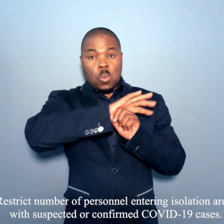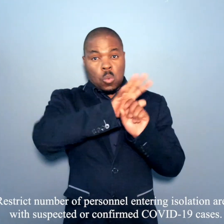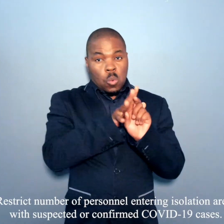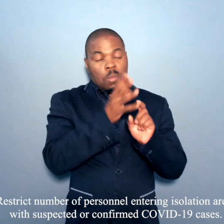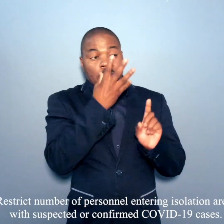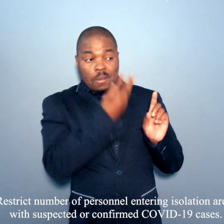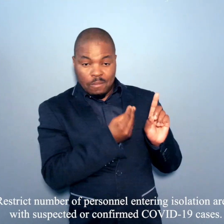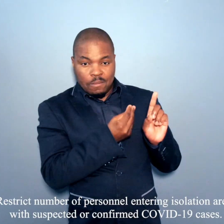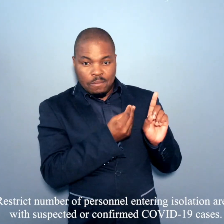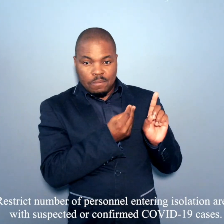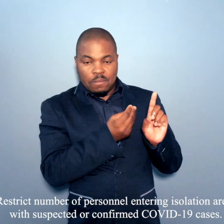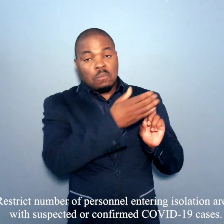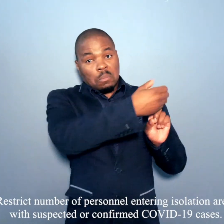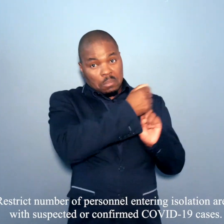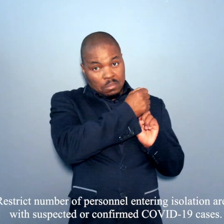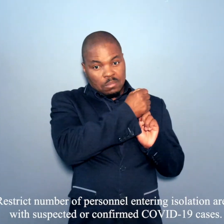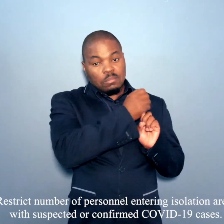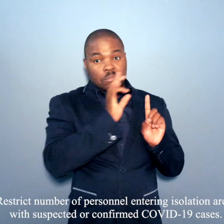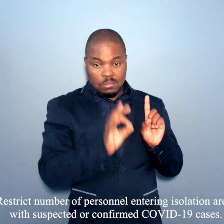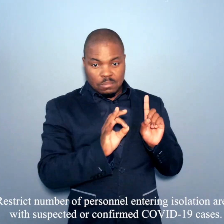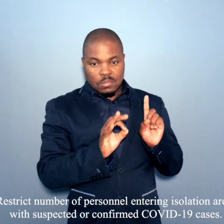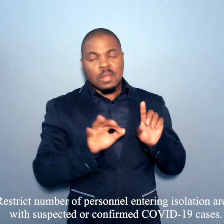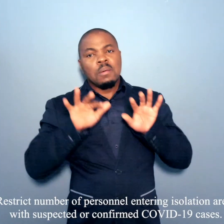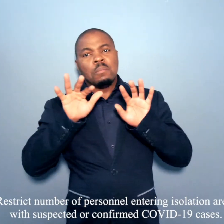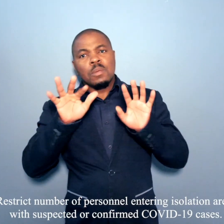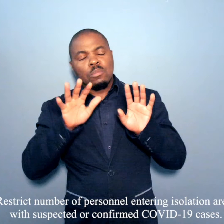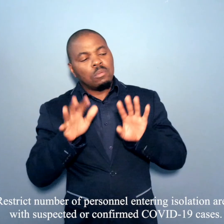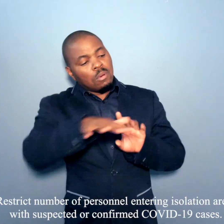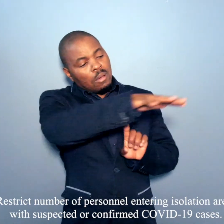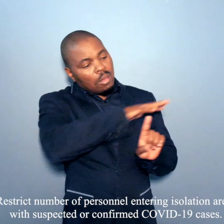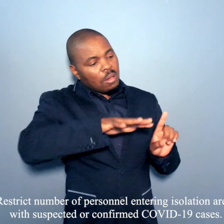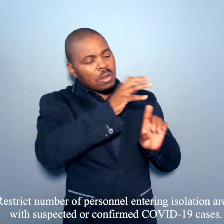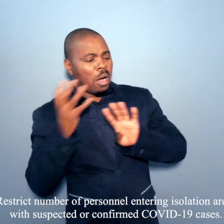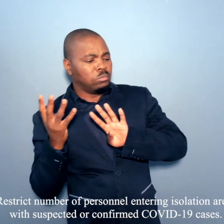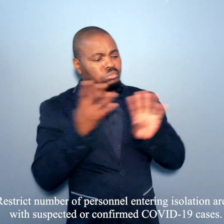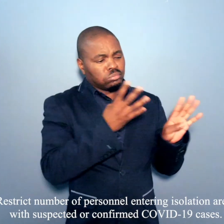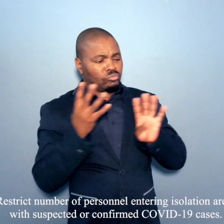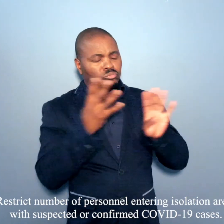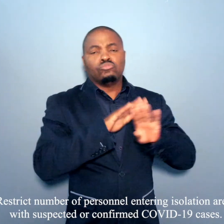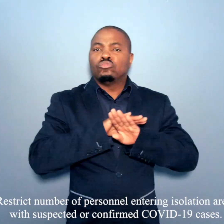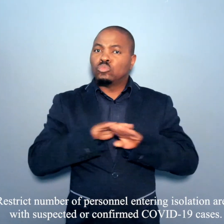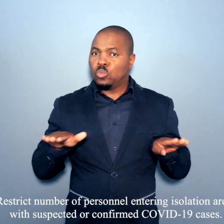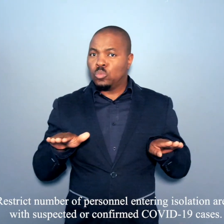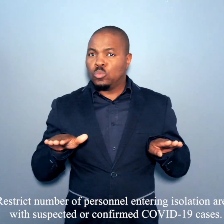Restrict number of personnel entering isolation areas with COVID-19 cases.